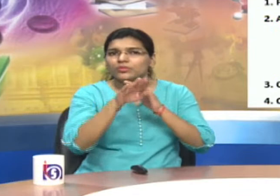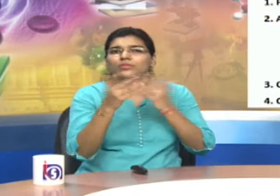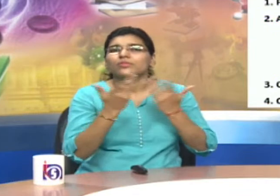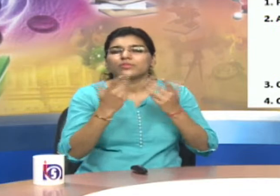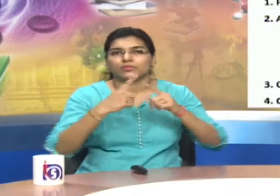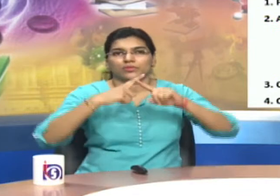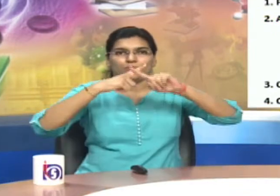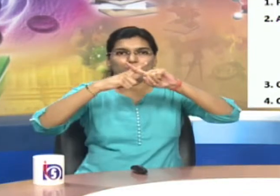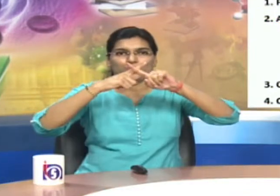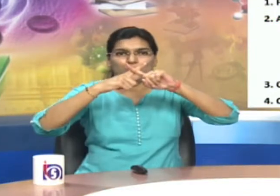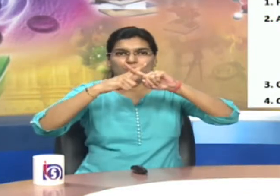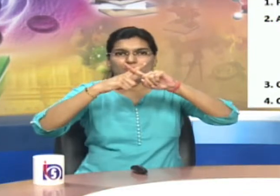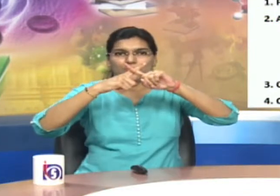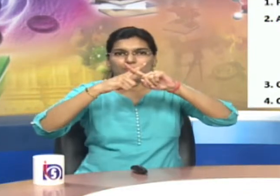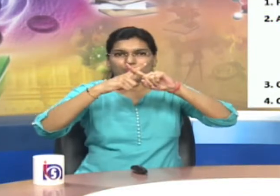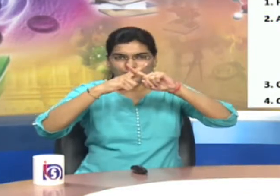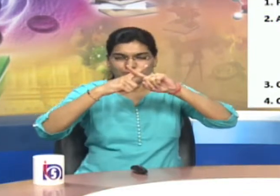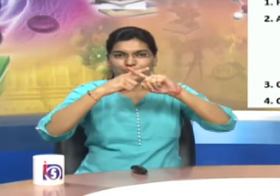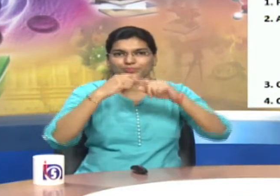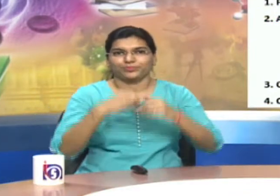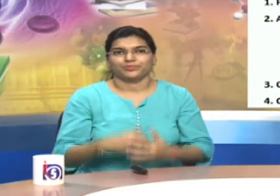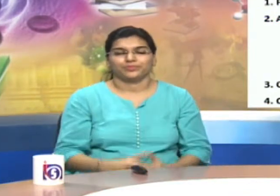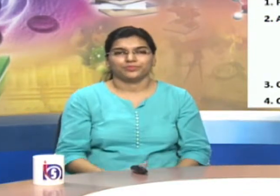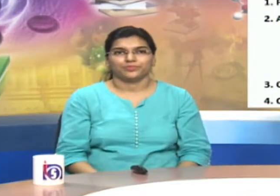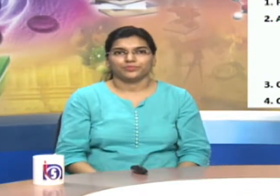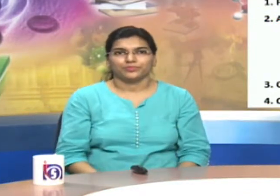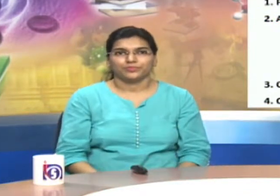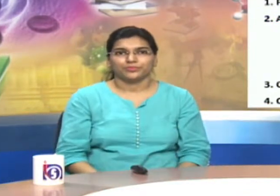multiplication word is written. This is the sign of multiplication.